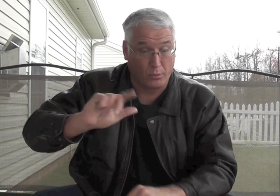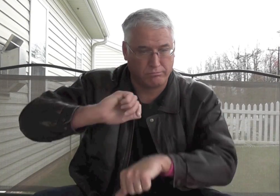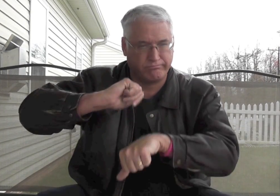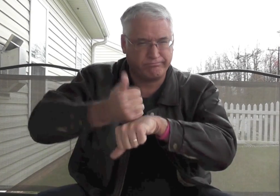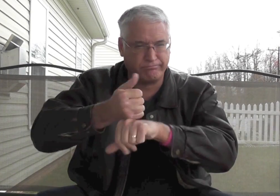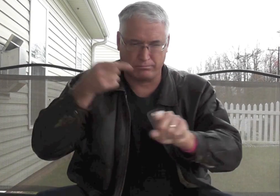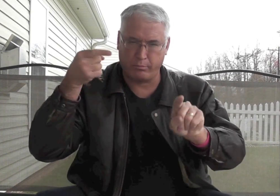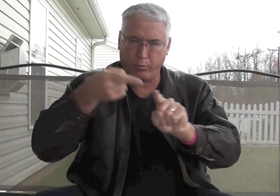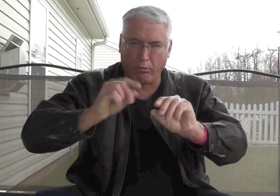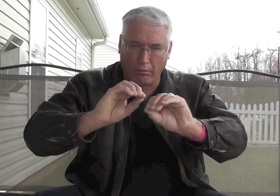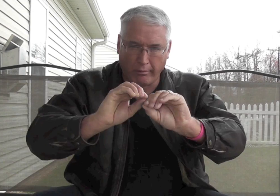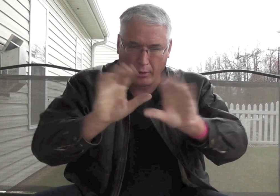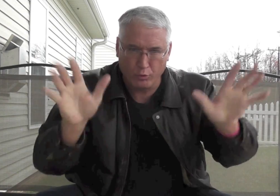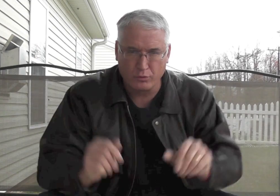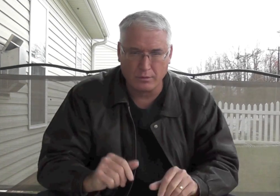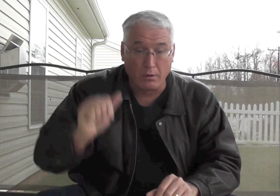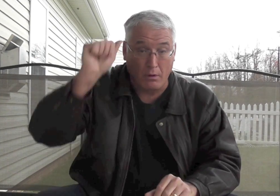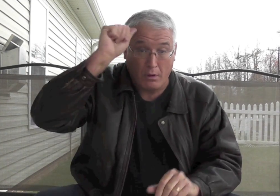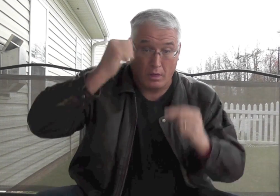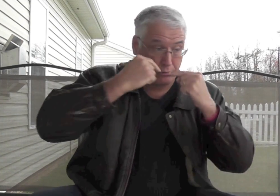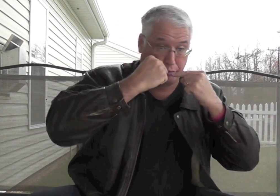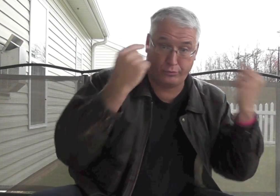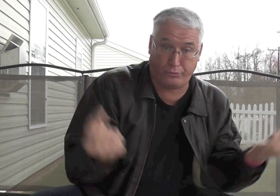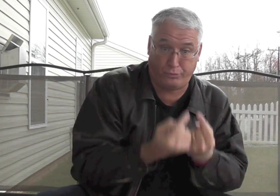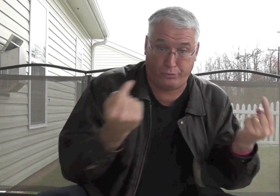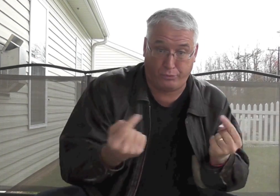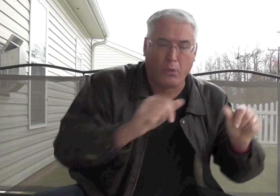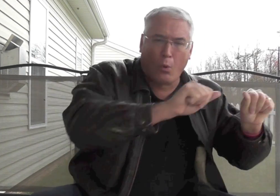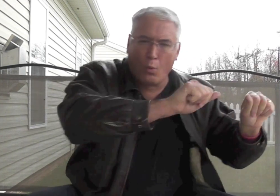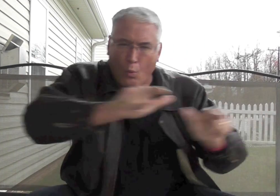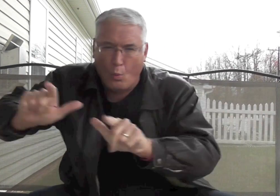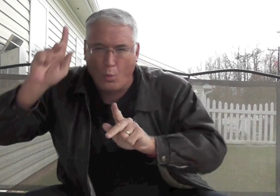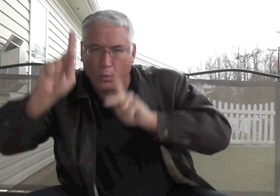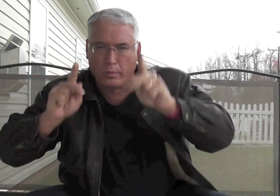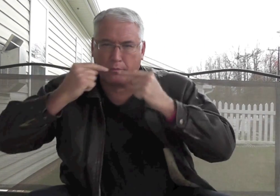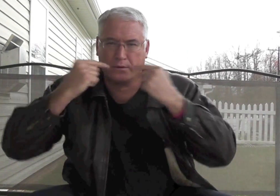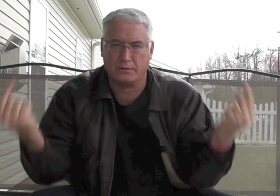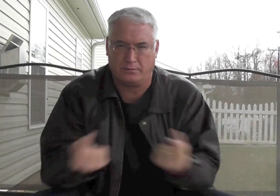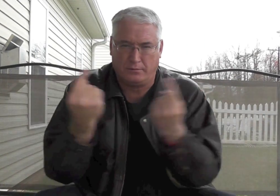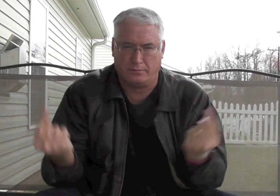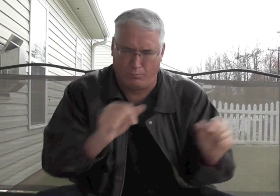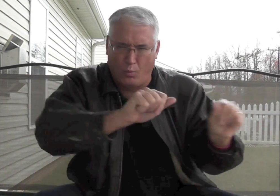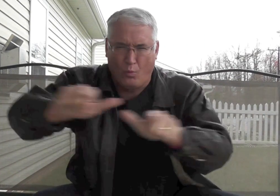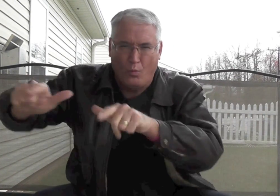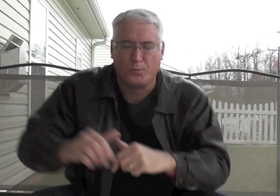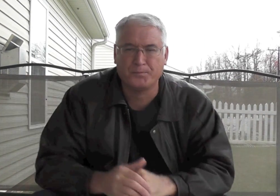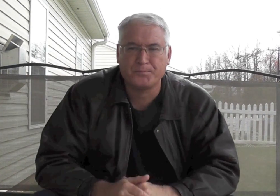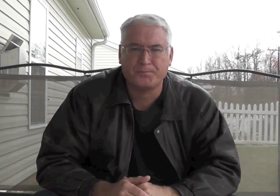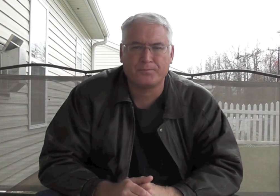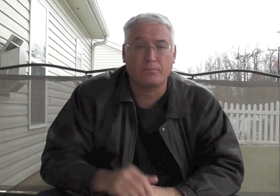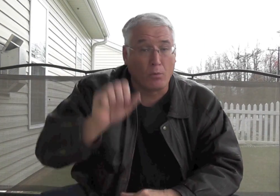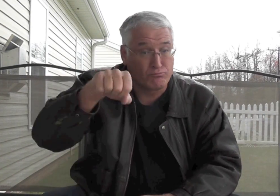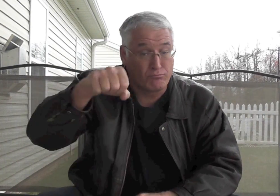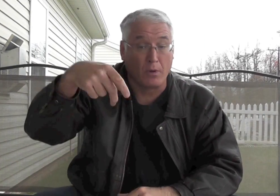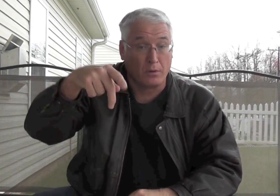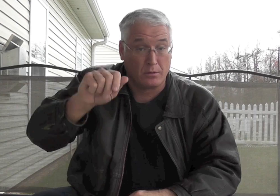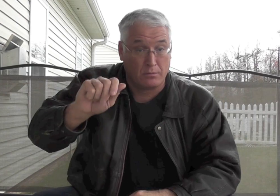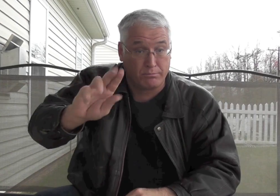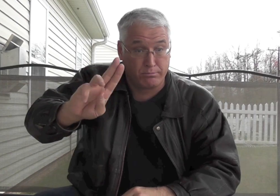Paul, he established the point clearly. Adam sinned, and all people have sinned. All.